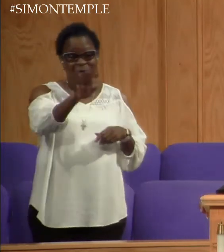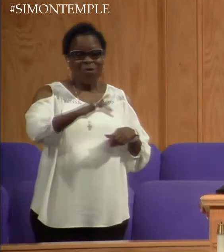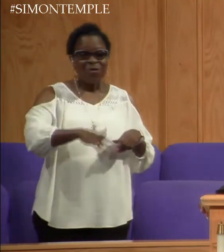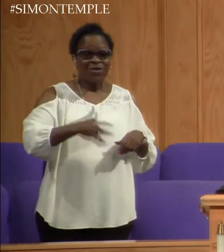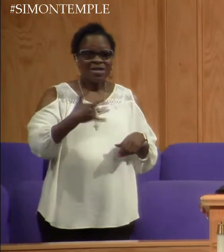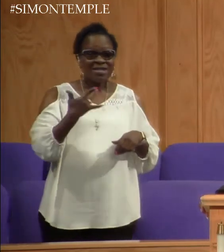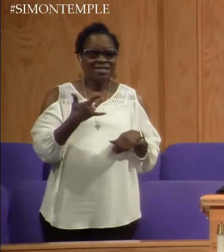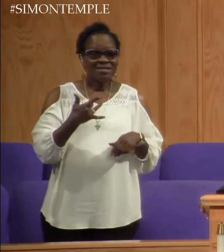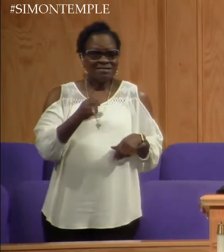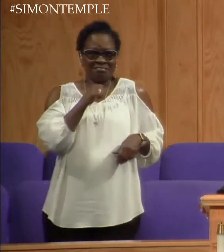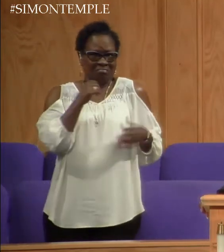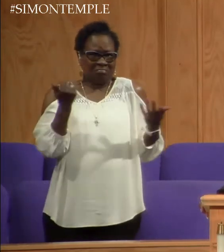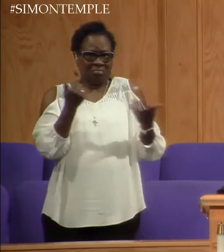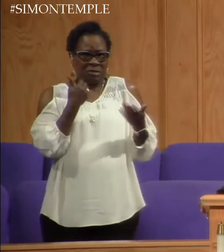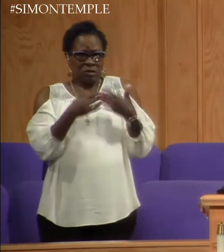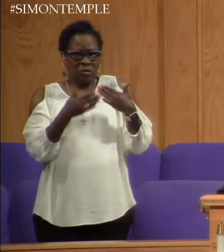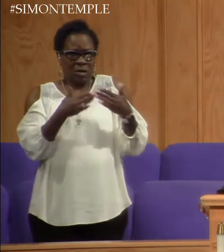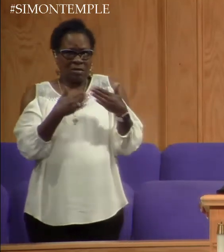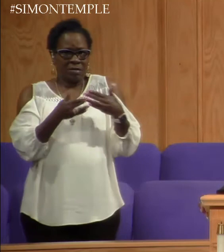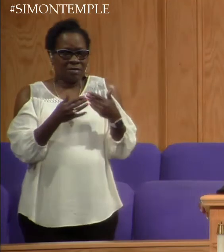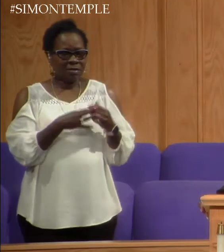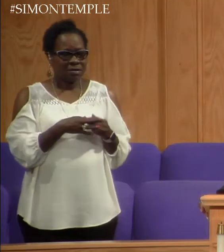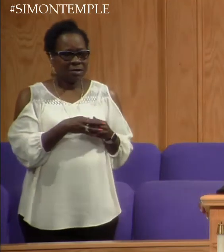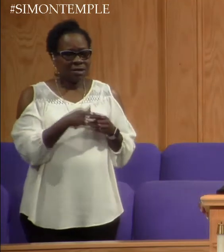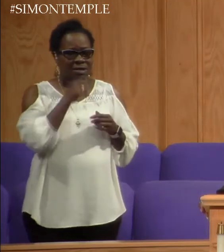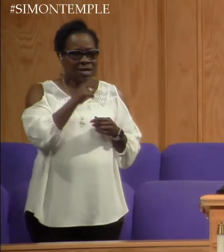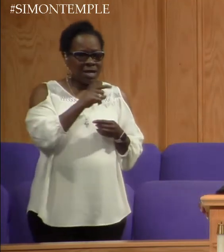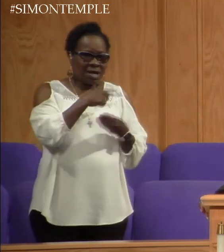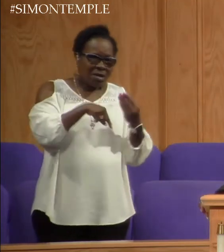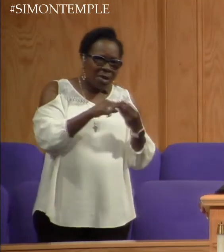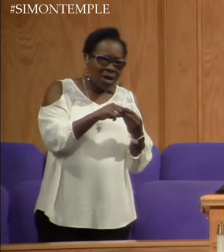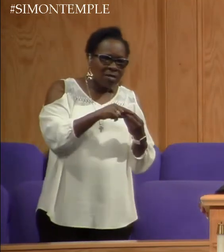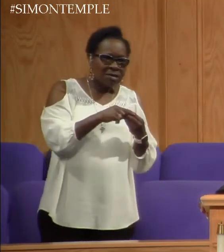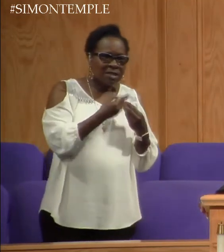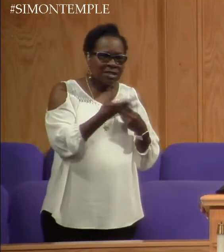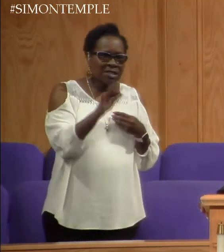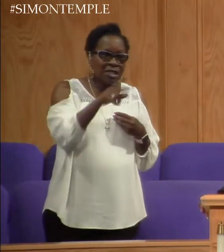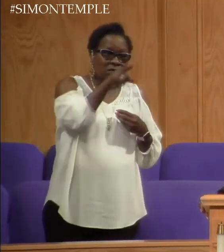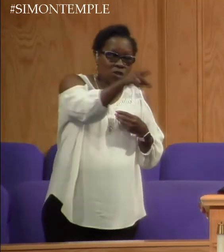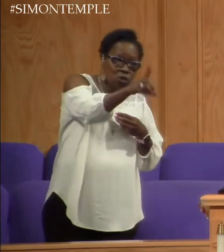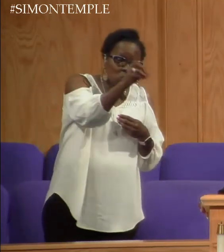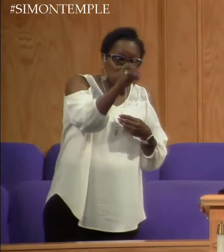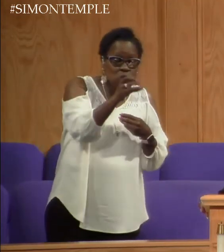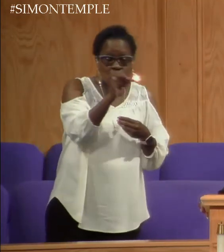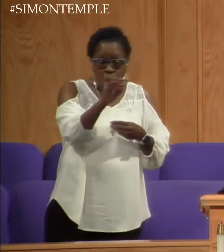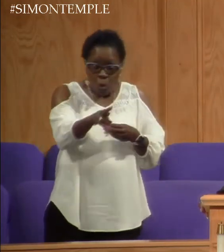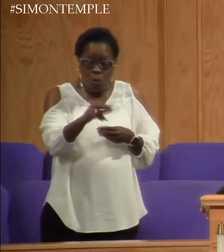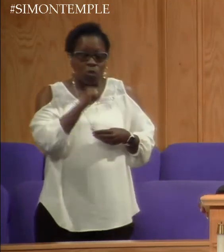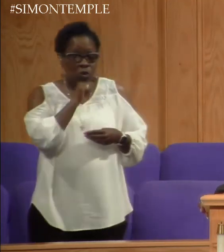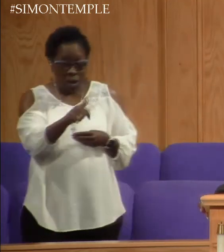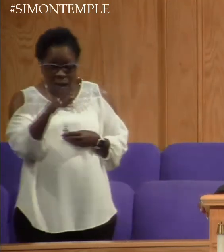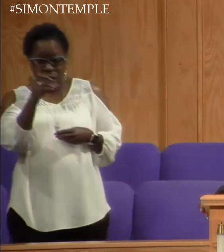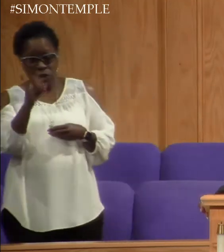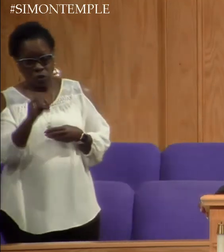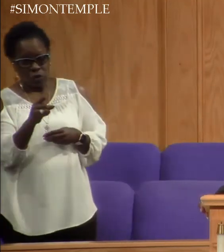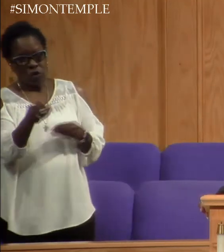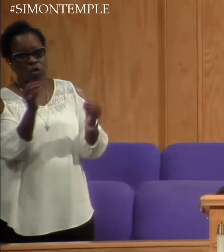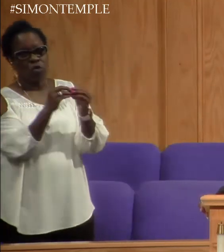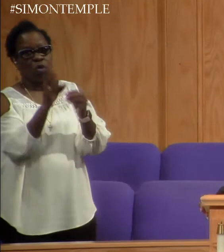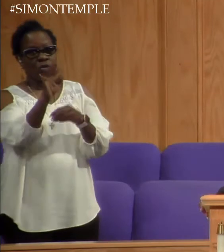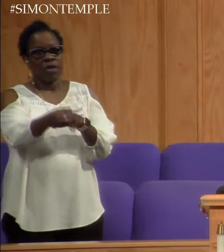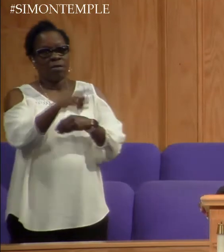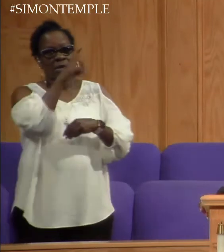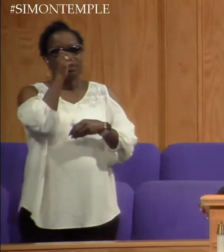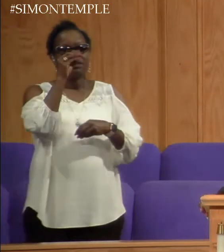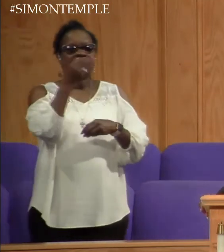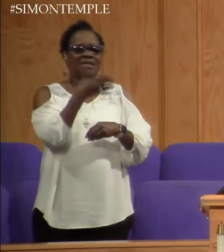don't trump the truth. Uh-huh. It's not about what you did or didn't do. All right. You're more than a conqueror because of